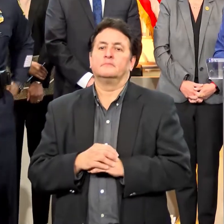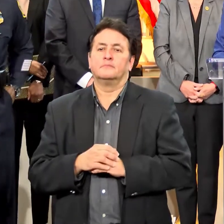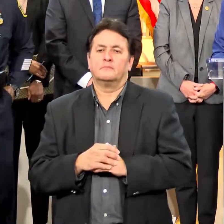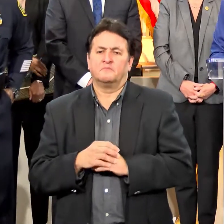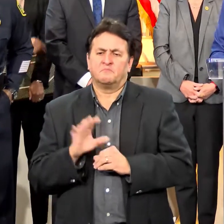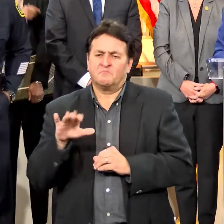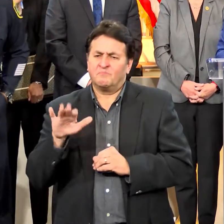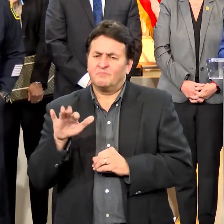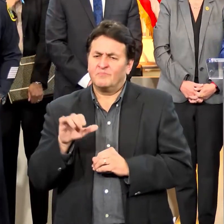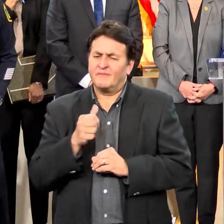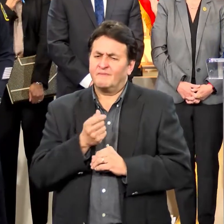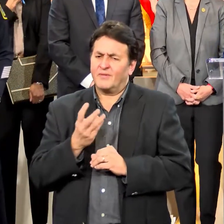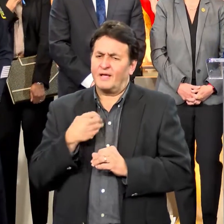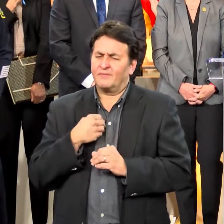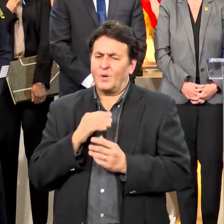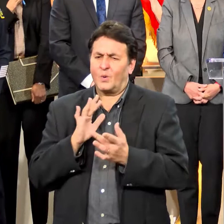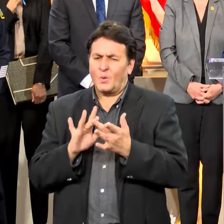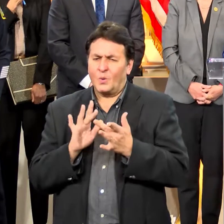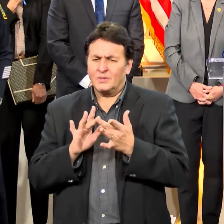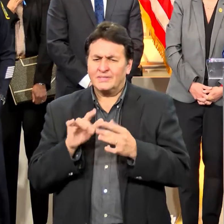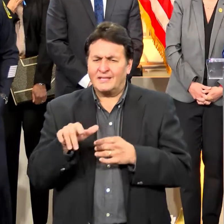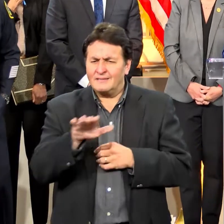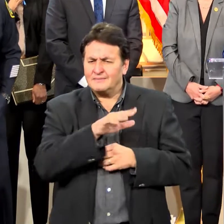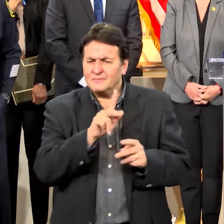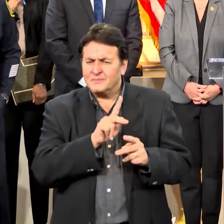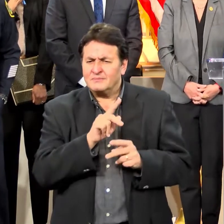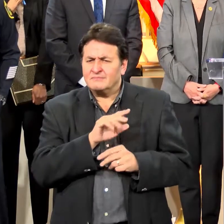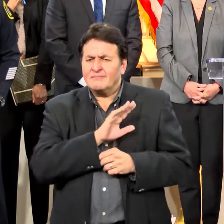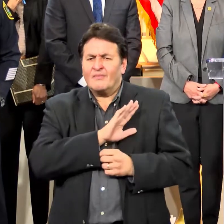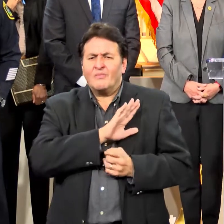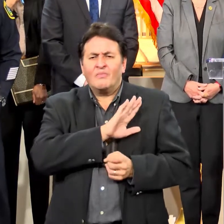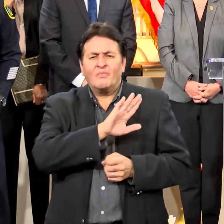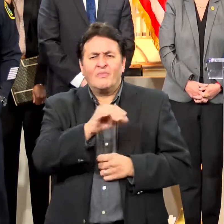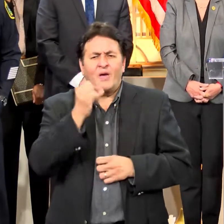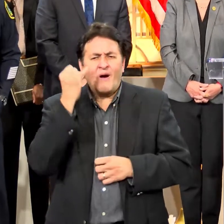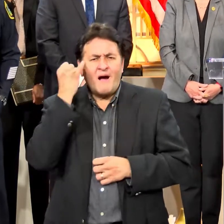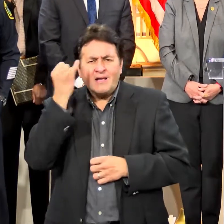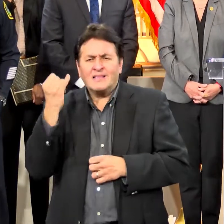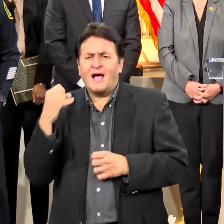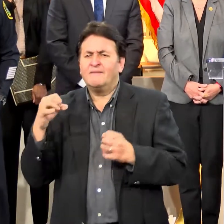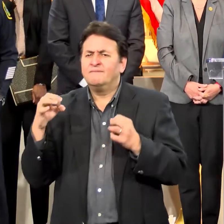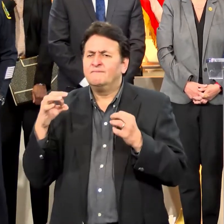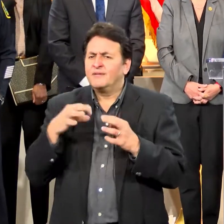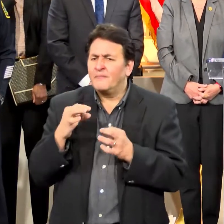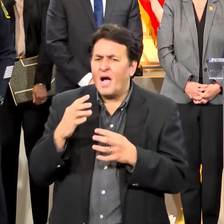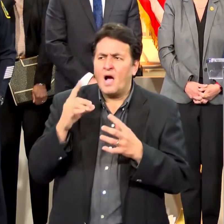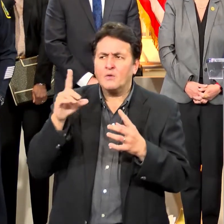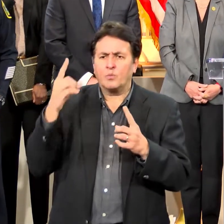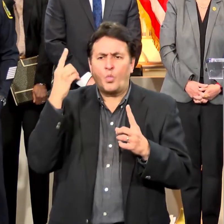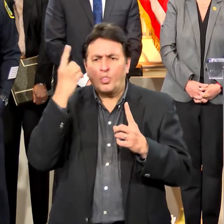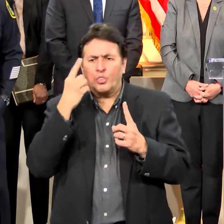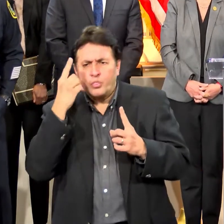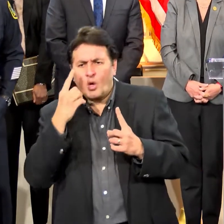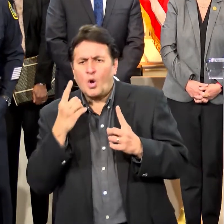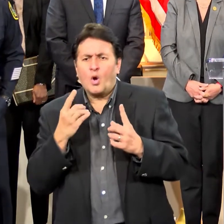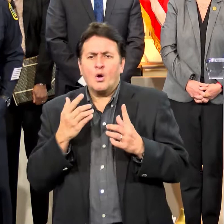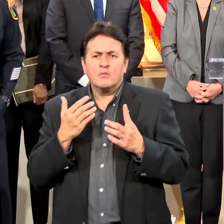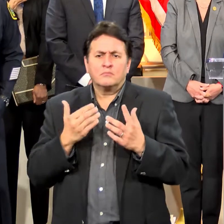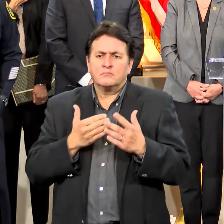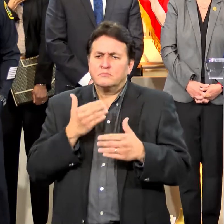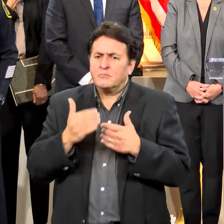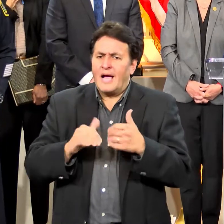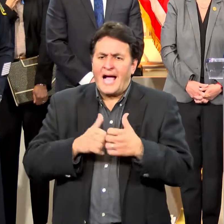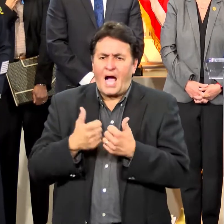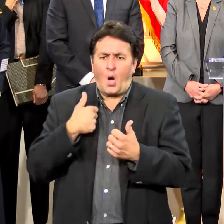a number of people to get your ideas, your thoughts on steps that we could take in addressing the